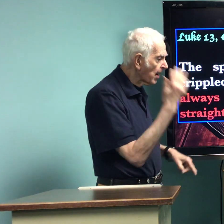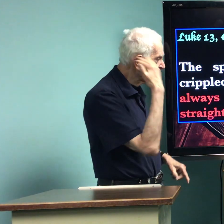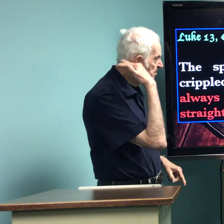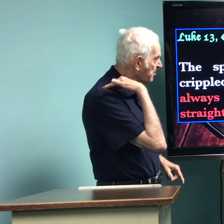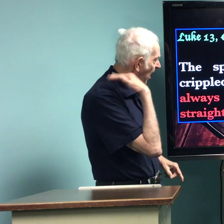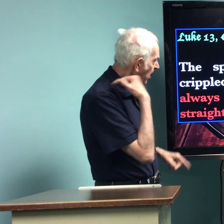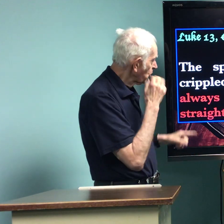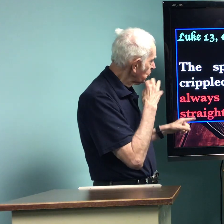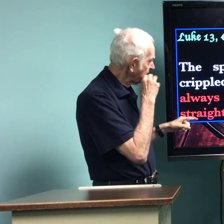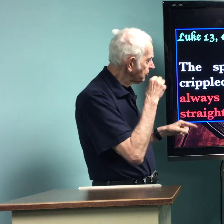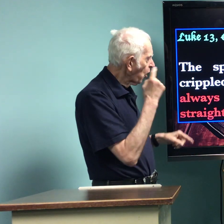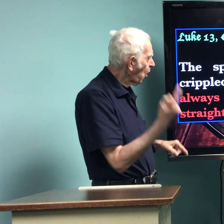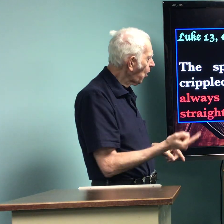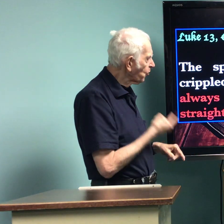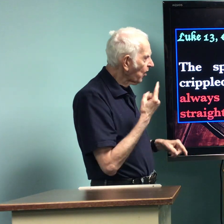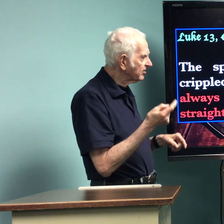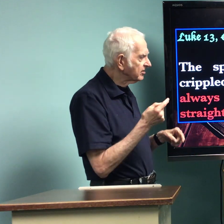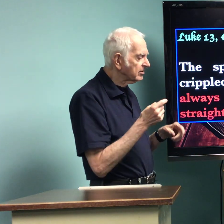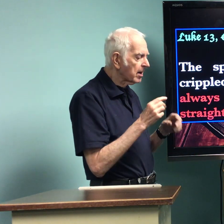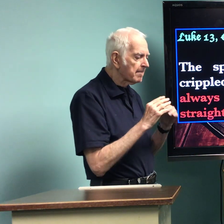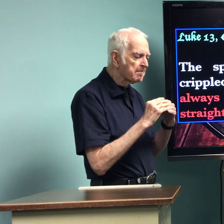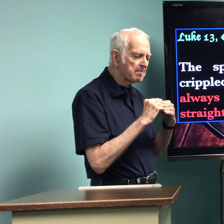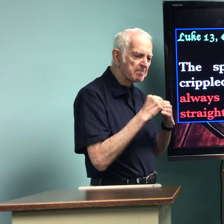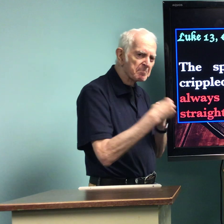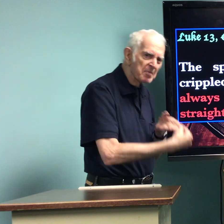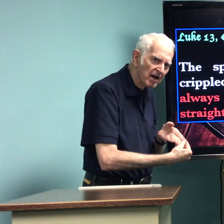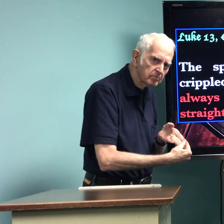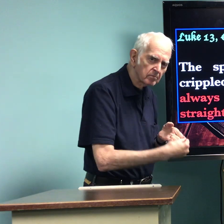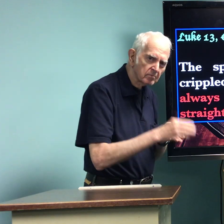Her back was always bent.